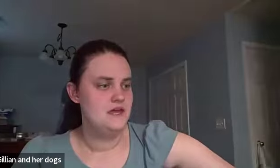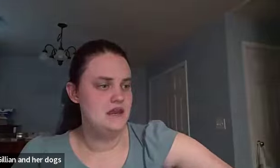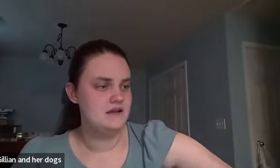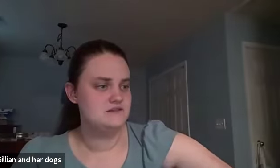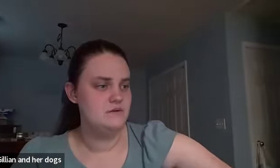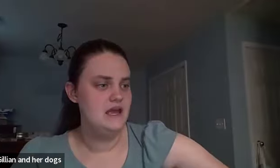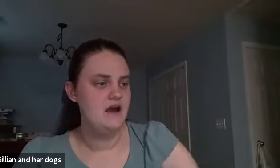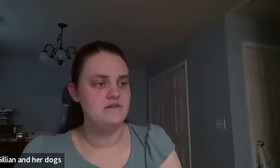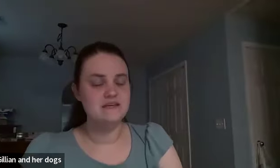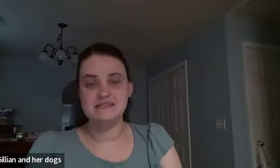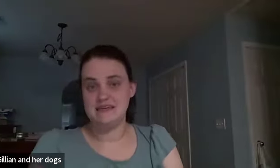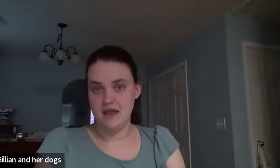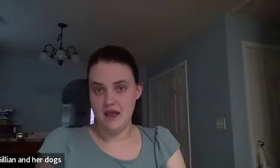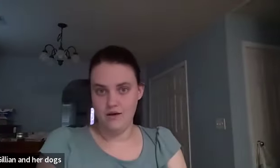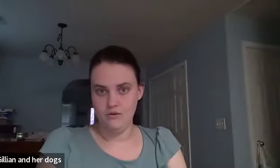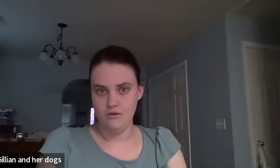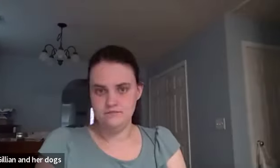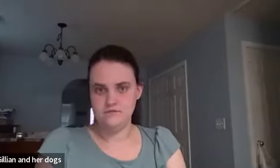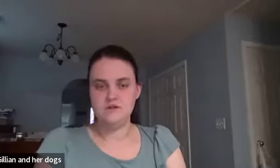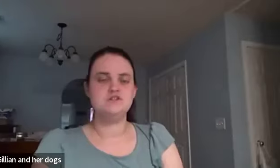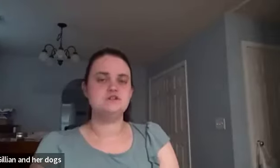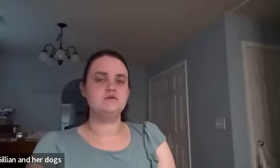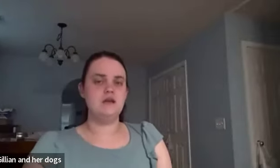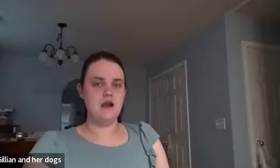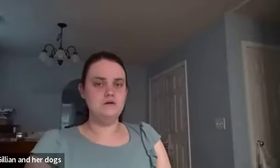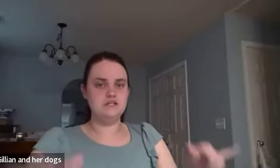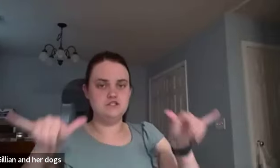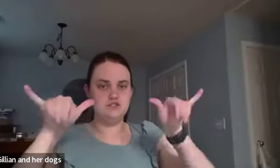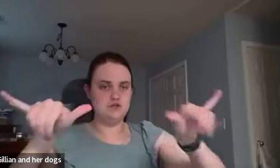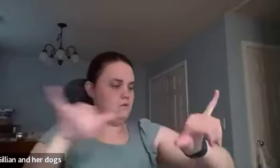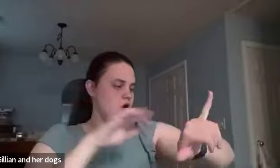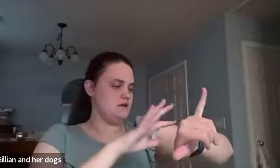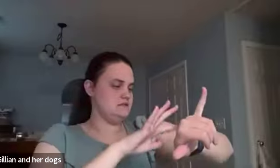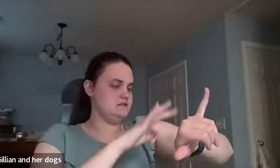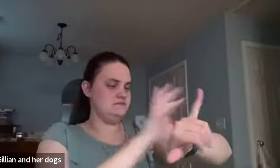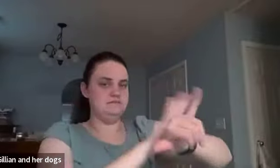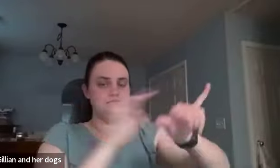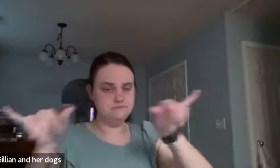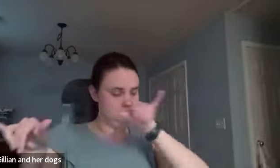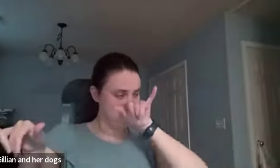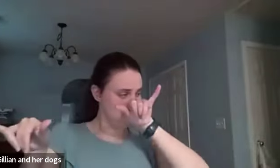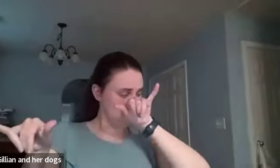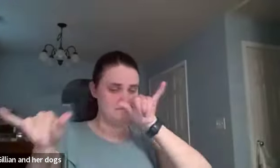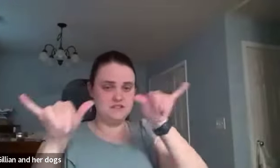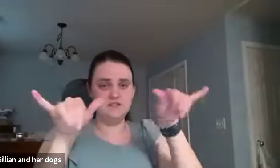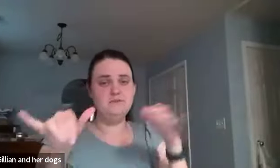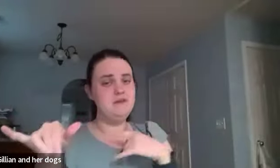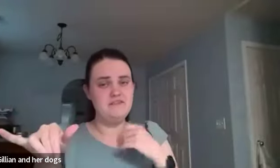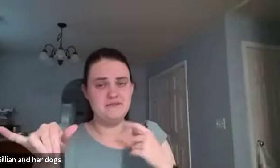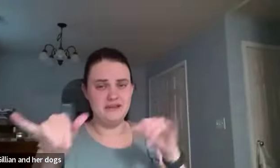The next one we have is a cow. So cow is two Y's. Excuse me, I'm having the